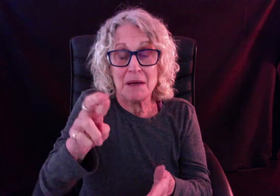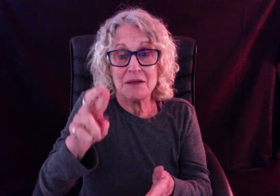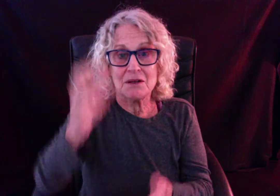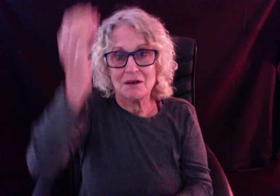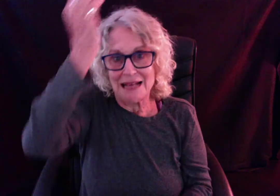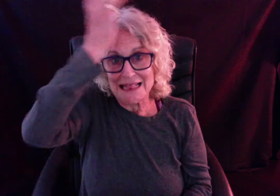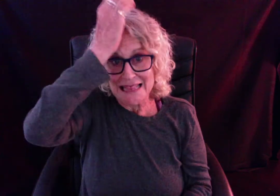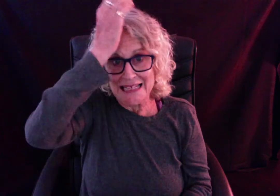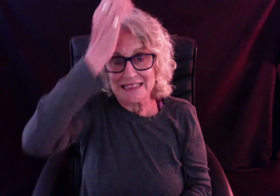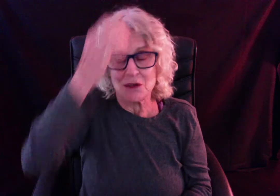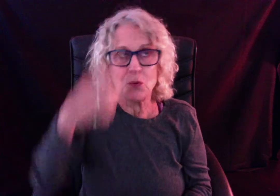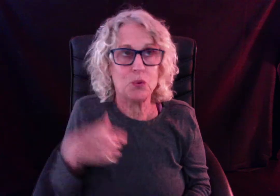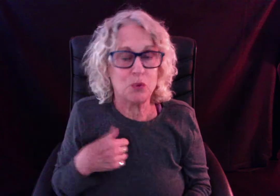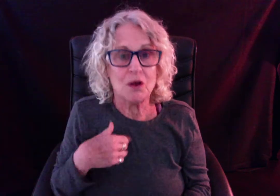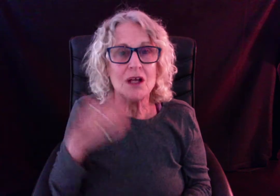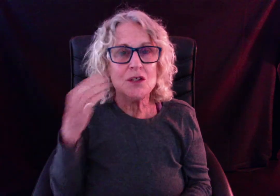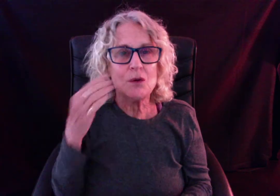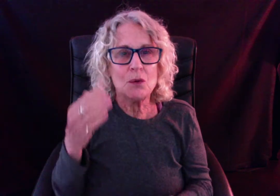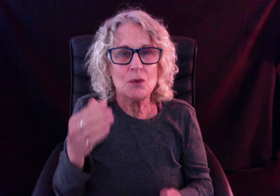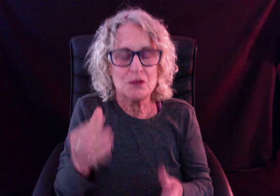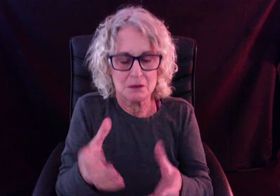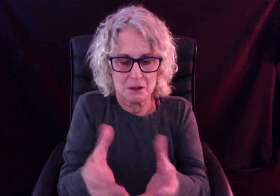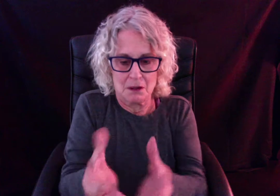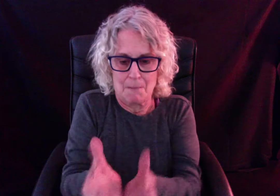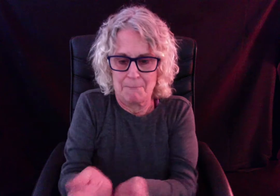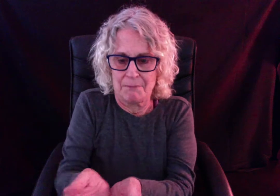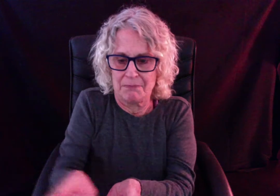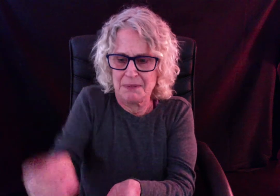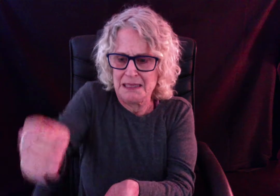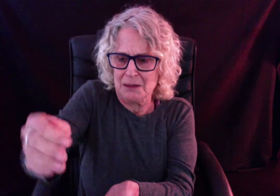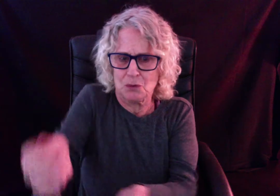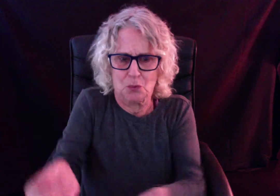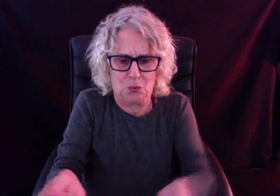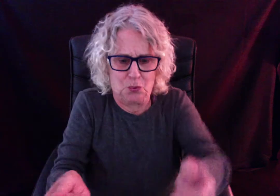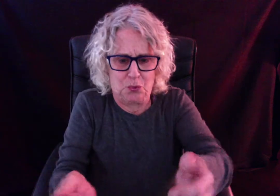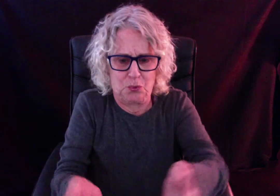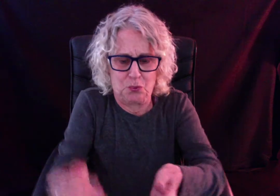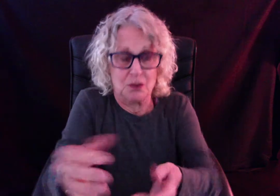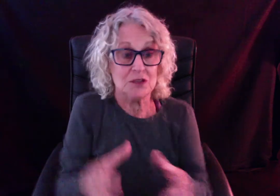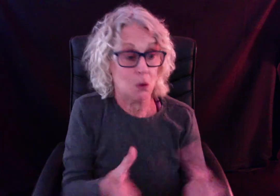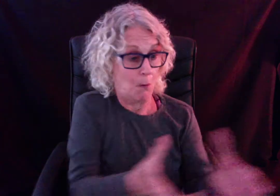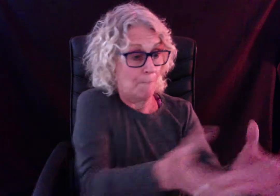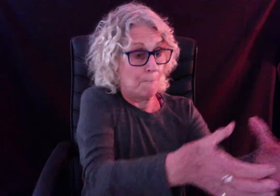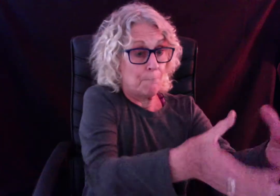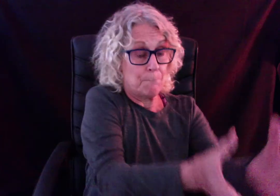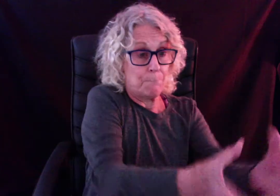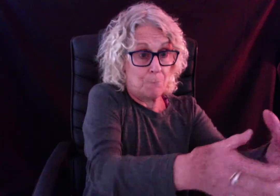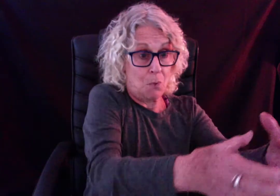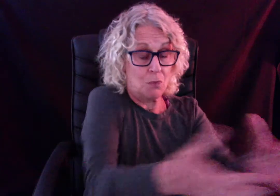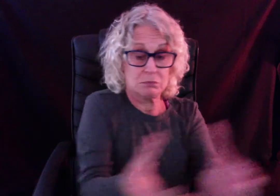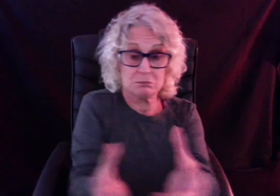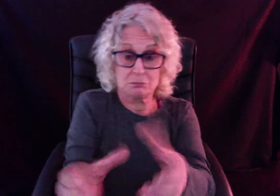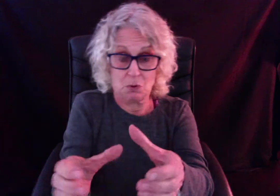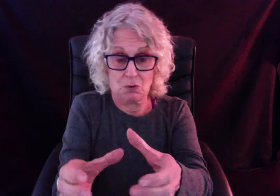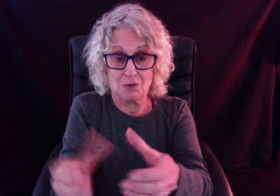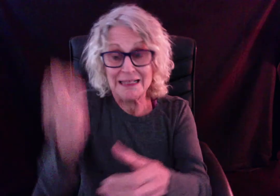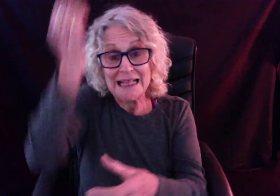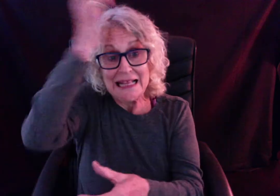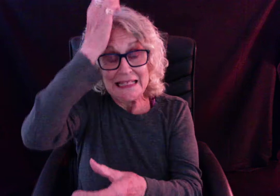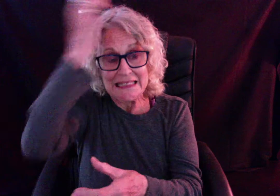it has those big leaves. So you take the bowls and you take the lettuce. And you have to really wash